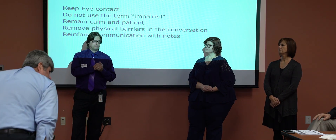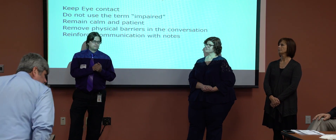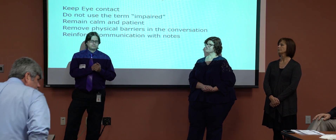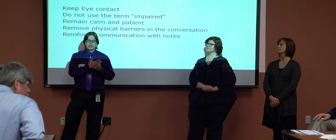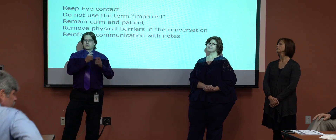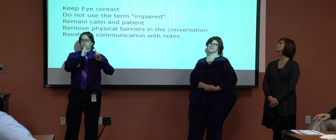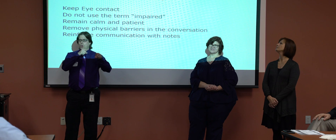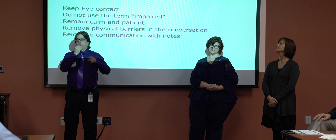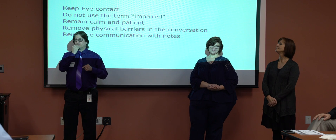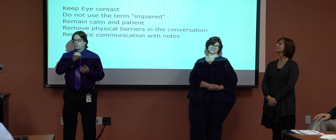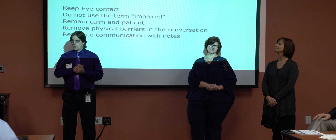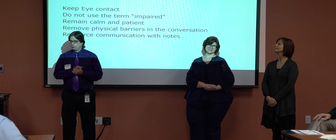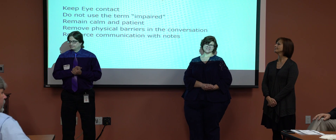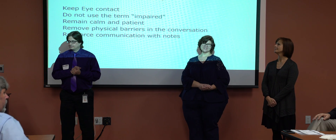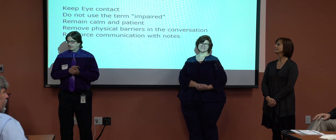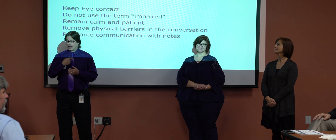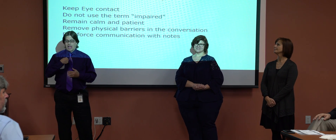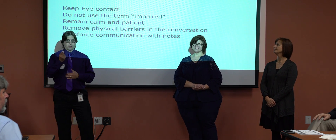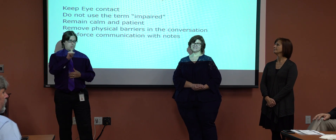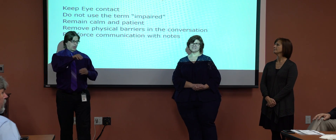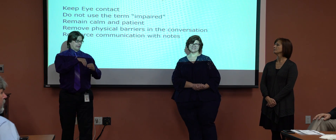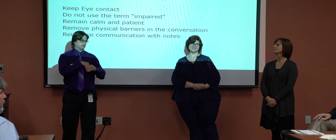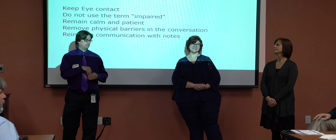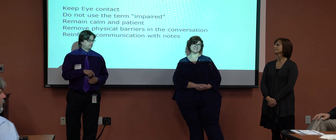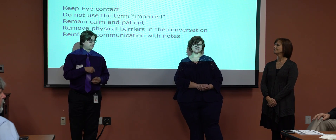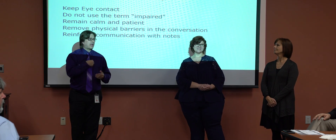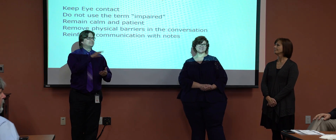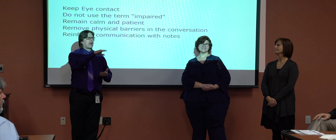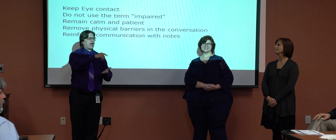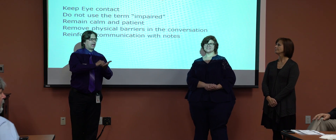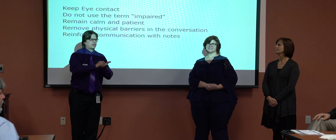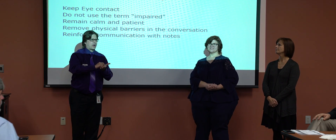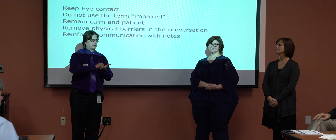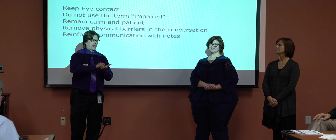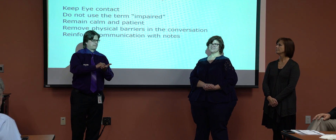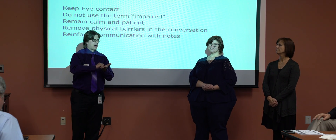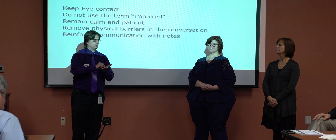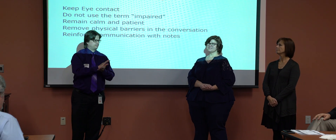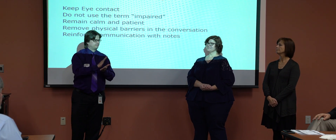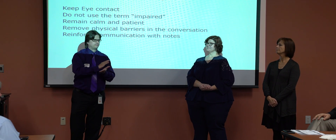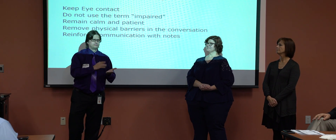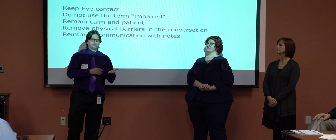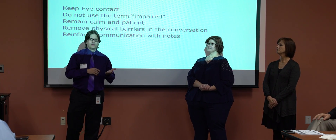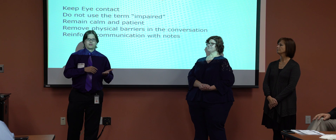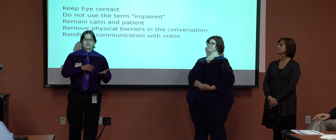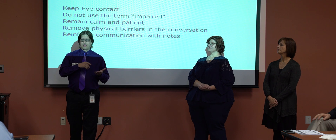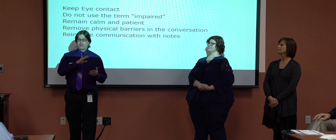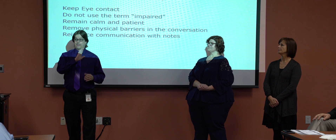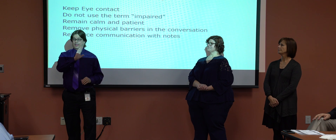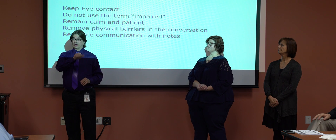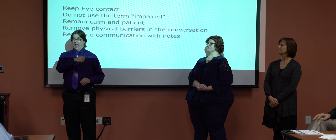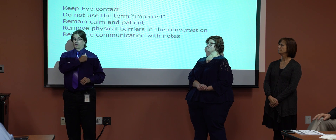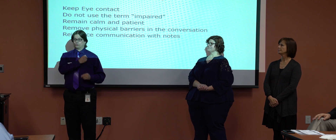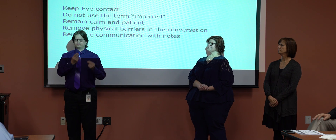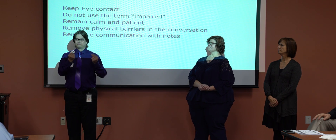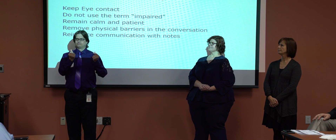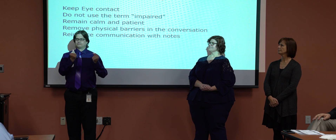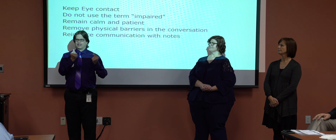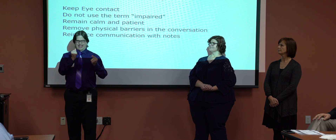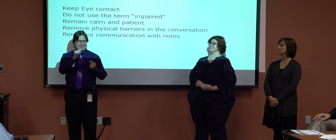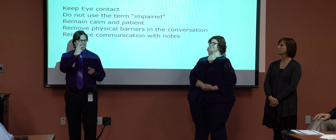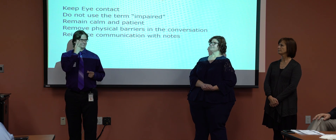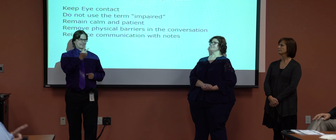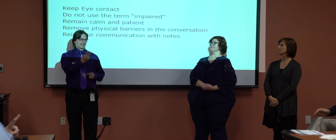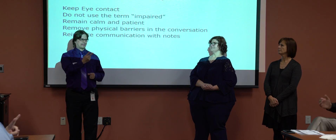let's say I went into Burger King to order some food. And I say I need indicate I need a